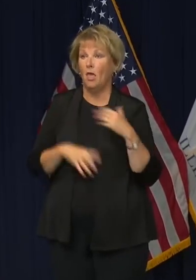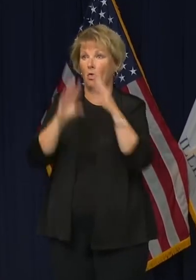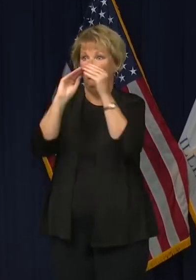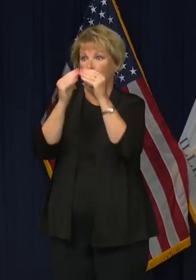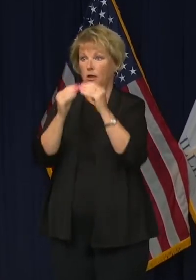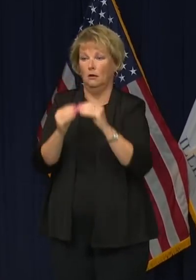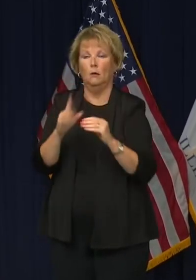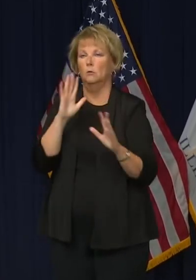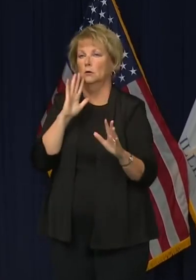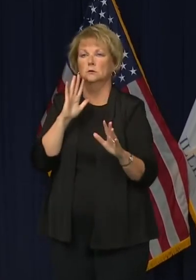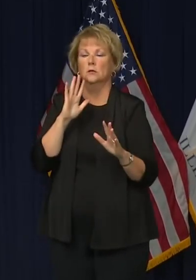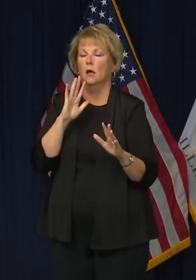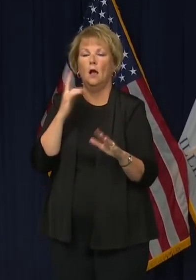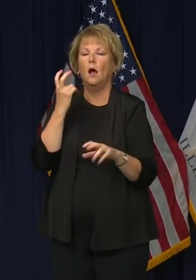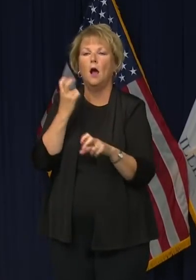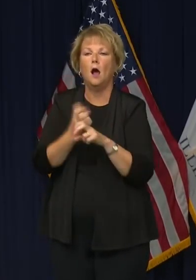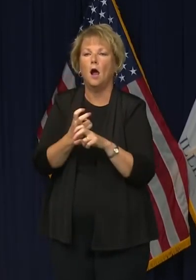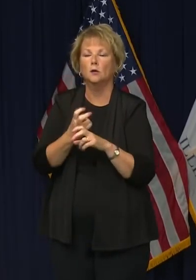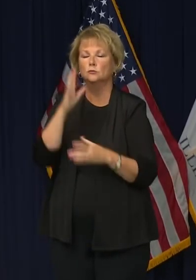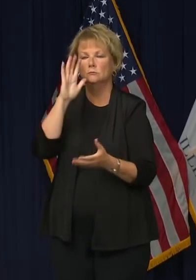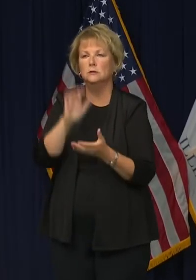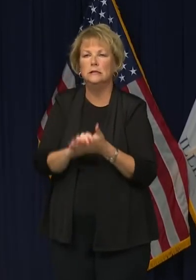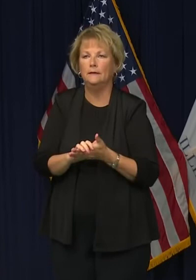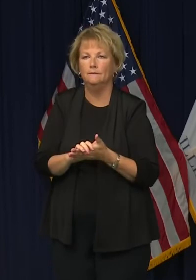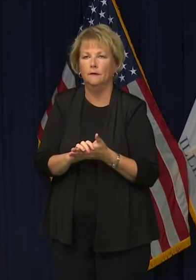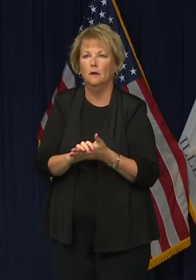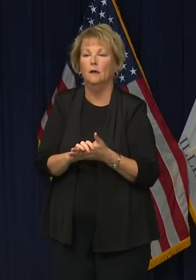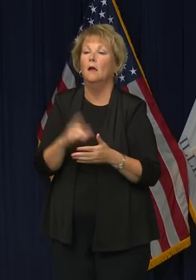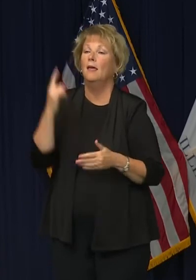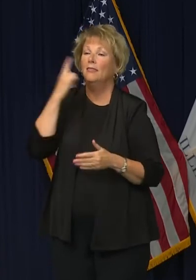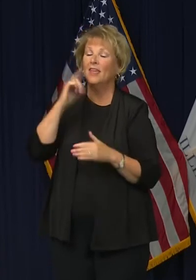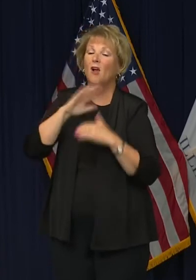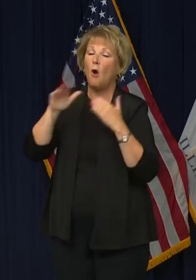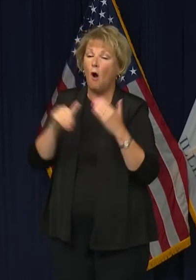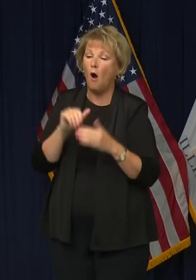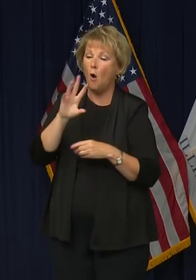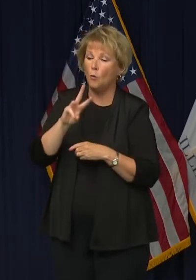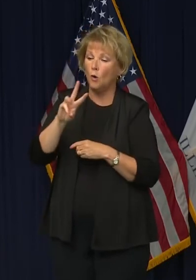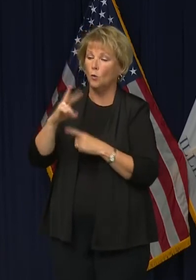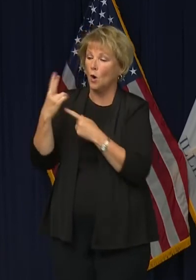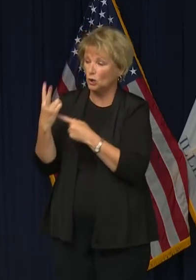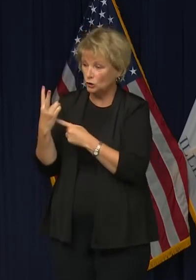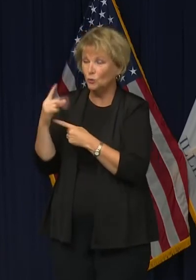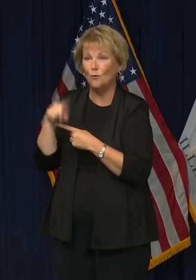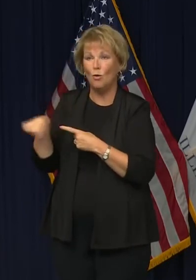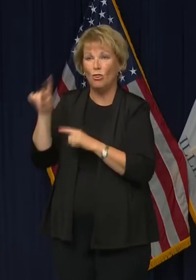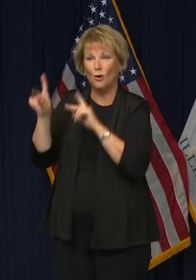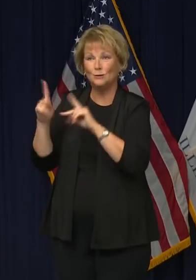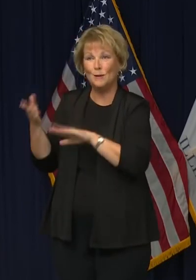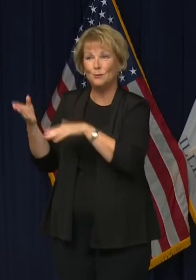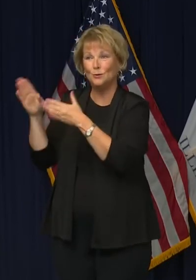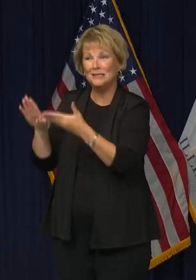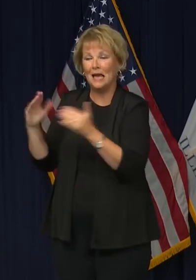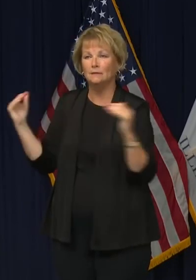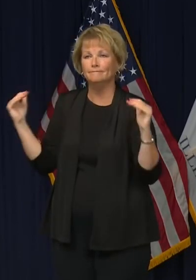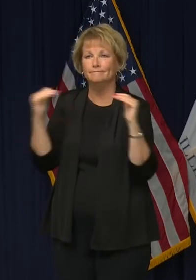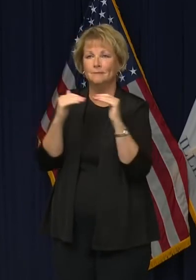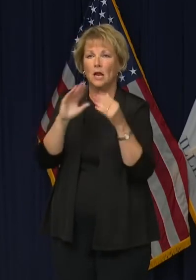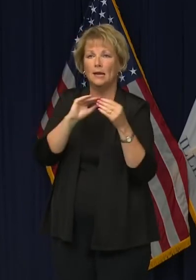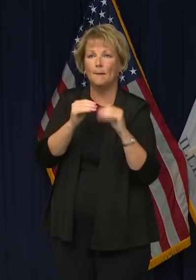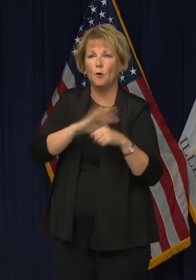numbers are just almost hard to imagine, right? This is like all the people who died in World War II, right? I mean, it's